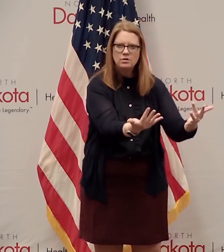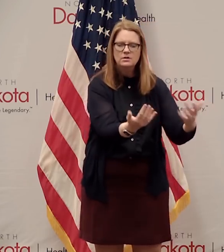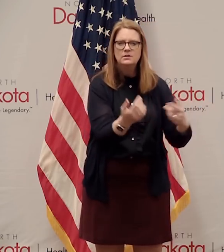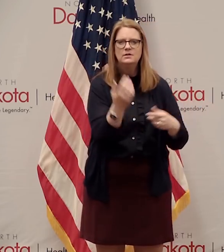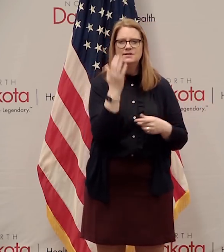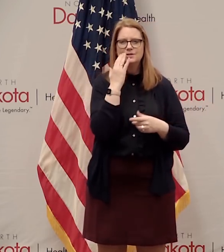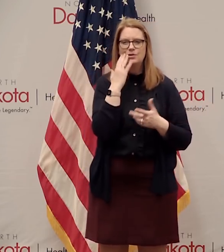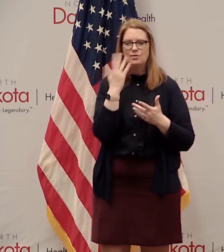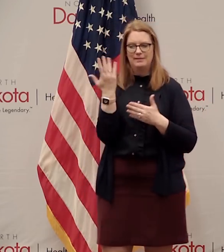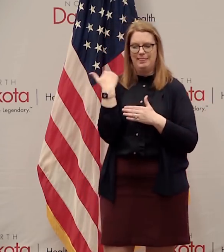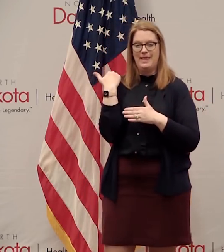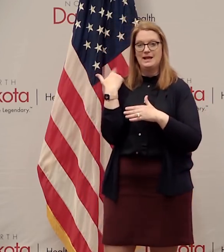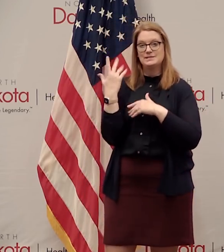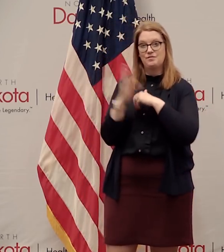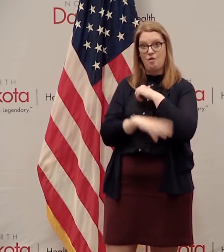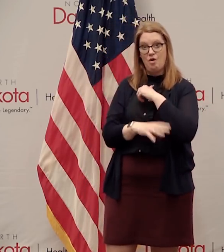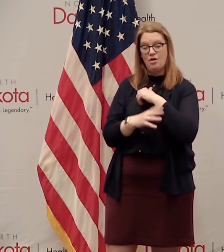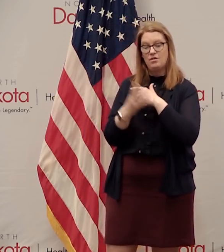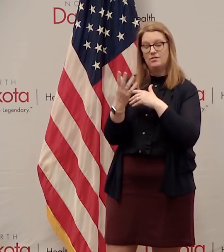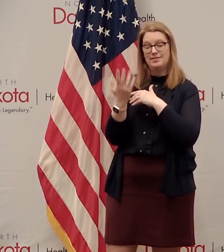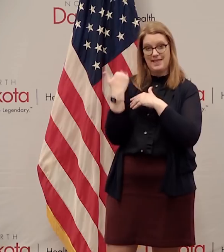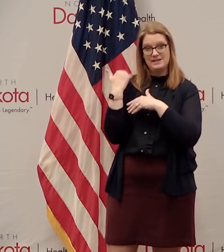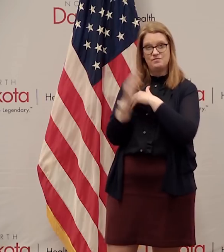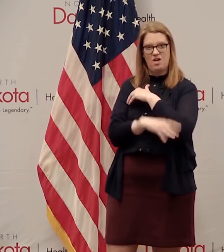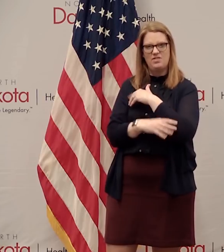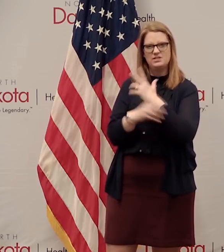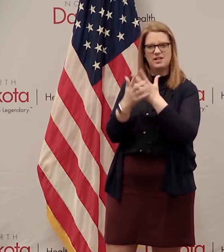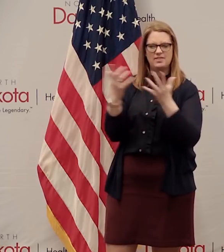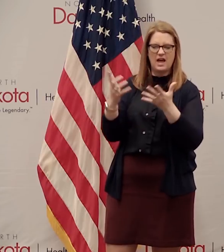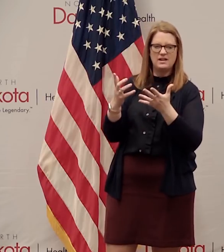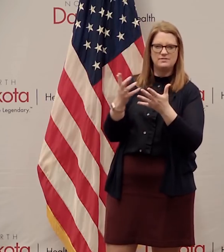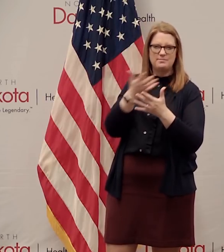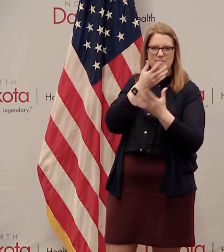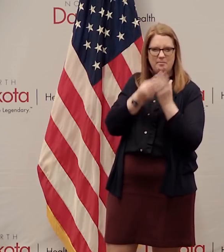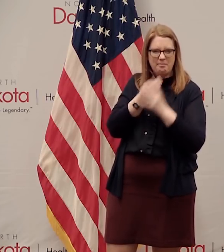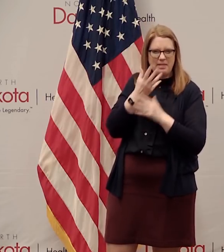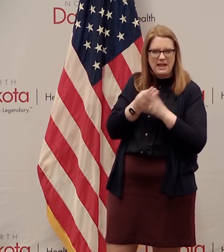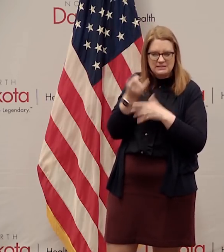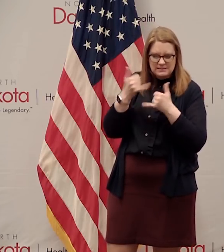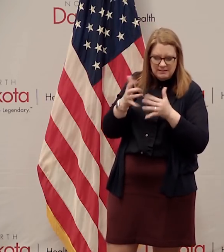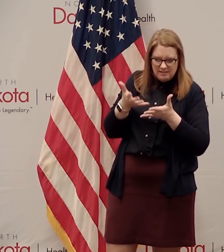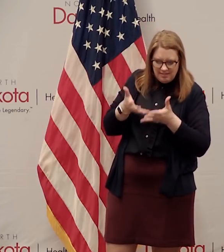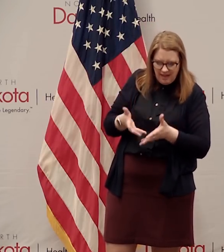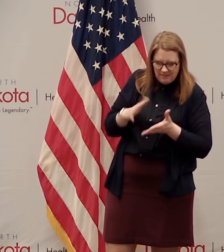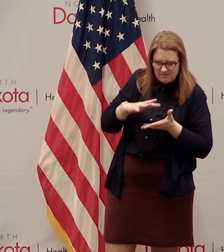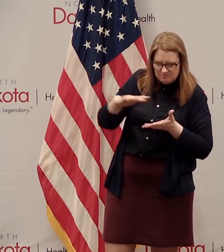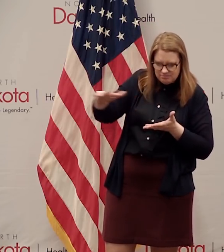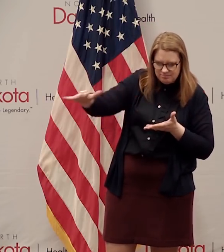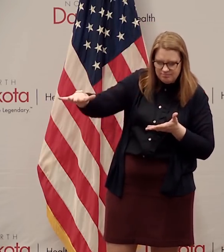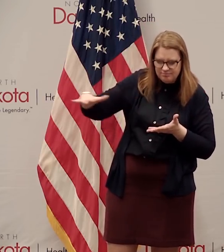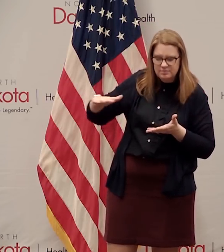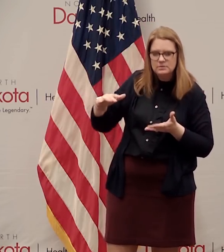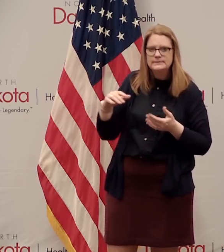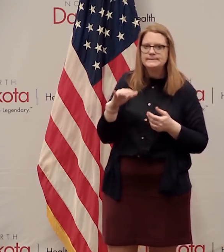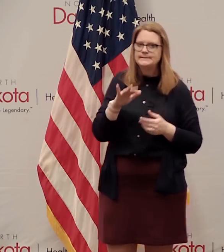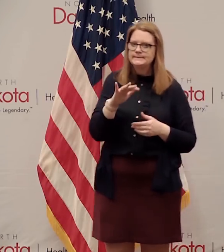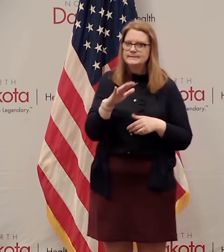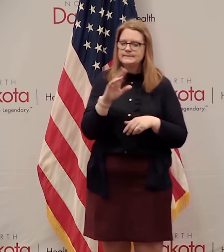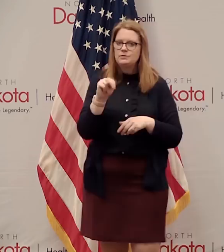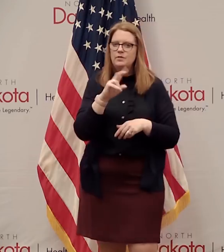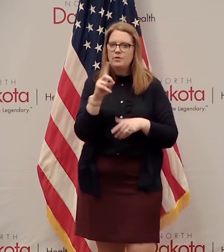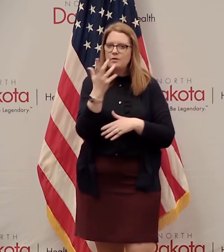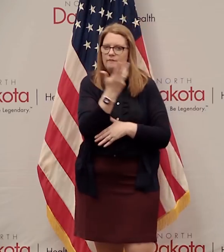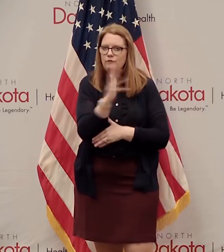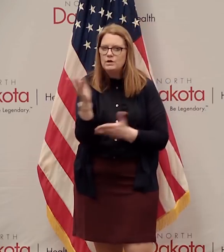that got left out last year, but we in the North Dakota Forest Service want to remind North Dakotans to plan these burns carefully and